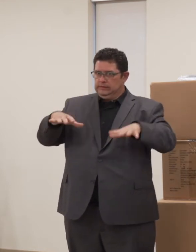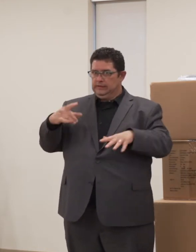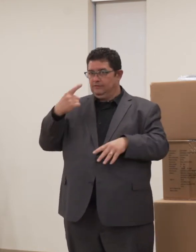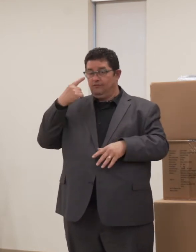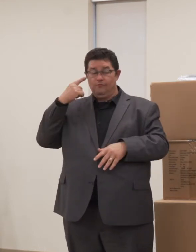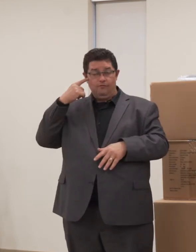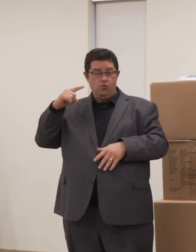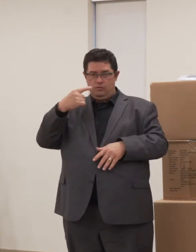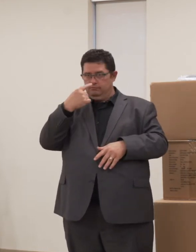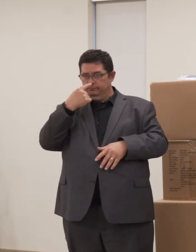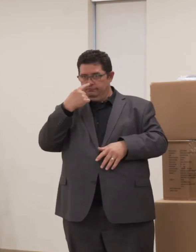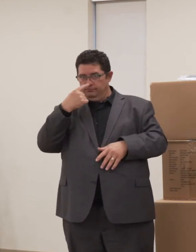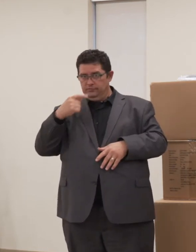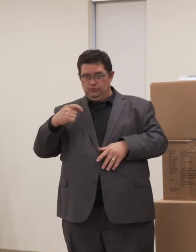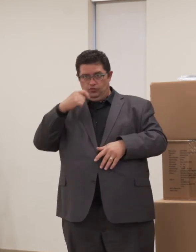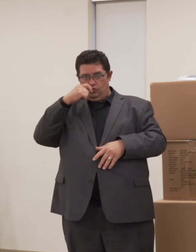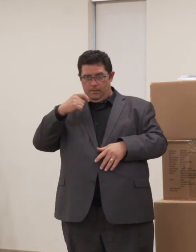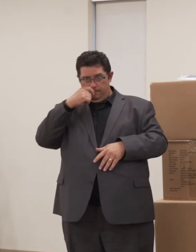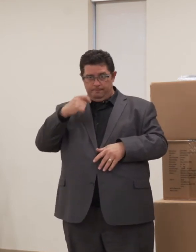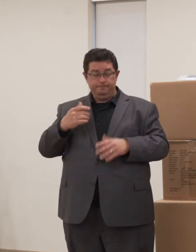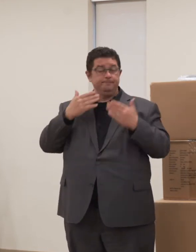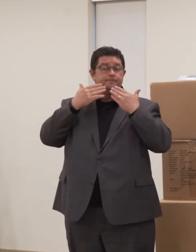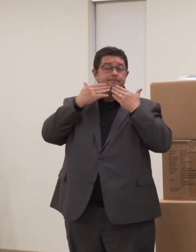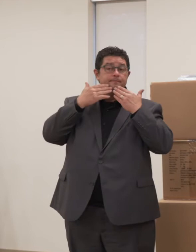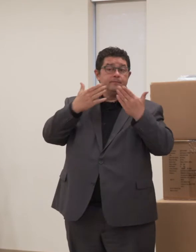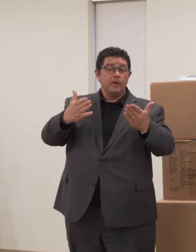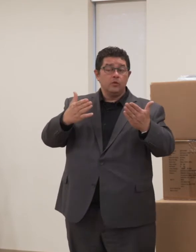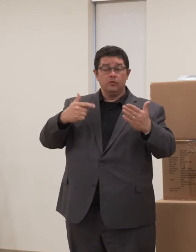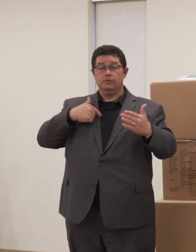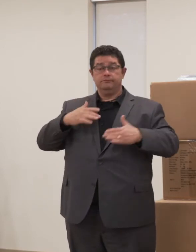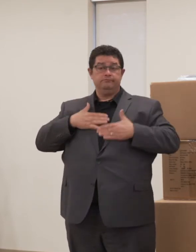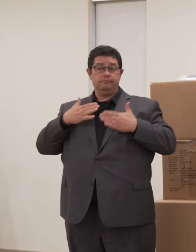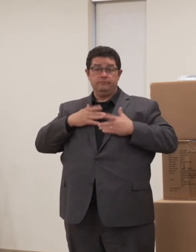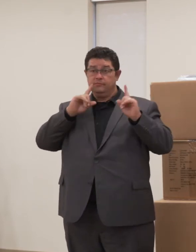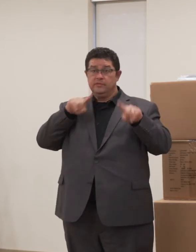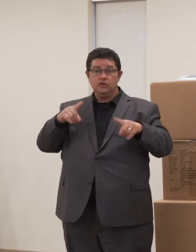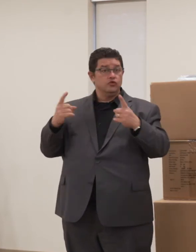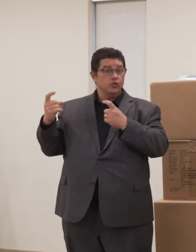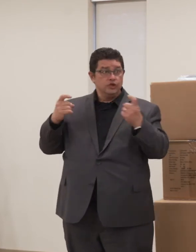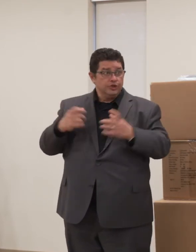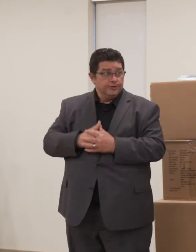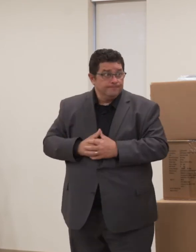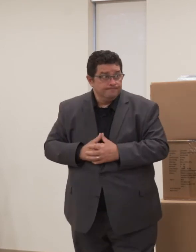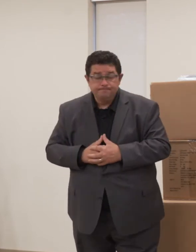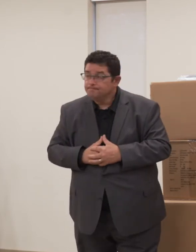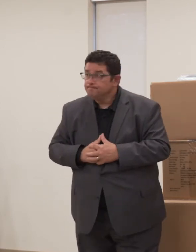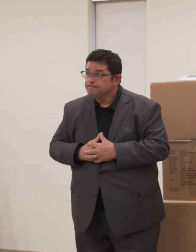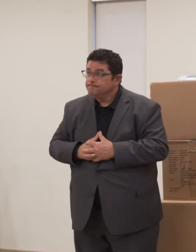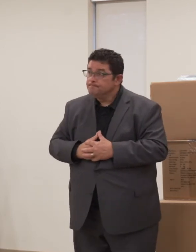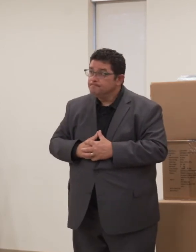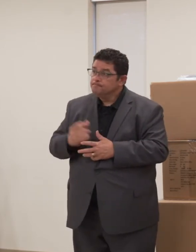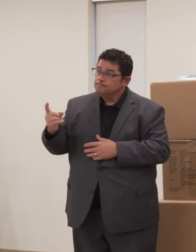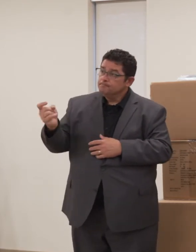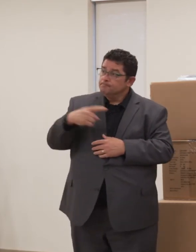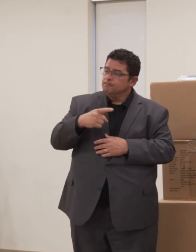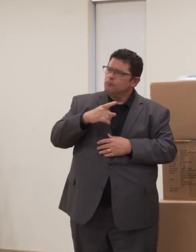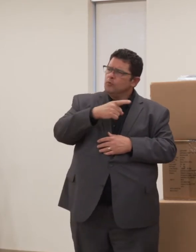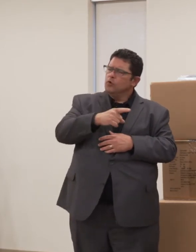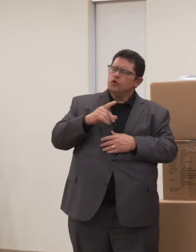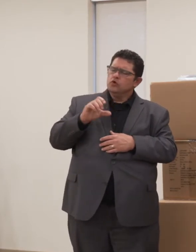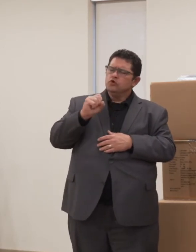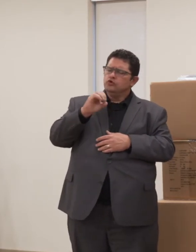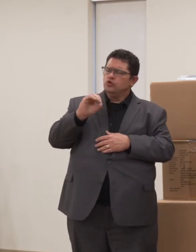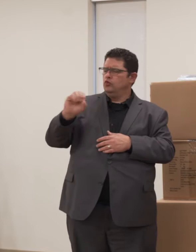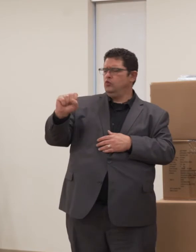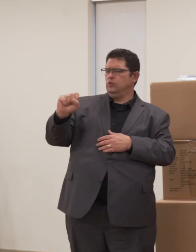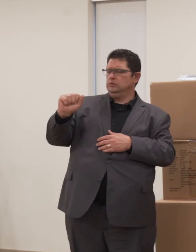Thank you, and I would be happy to answer any questions. saliva test, just so that you have